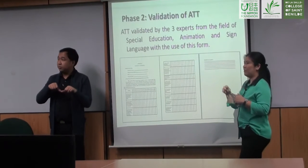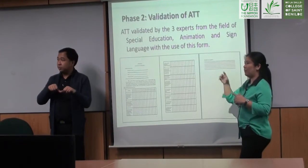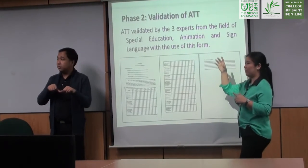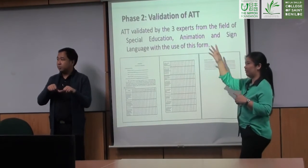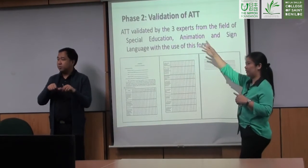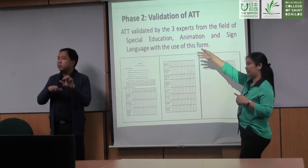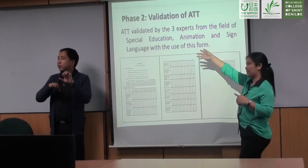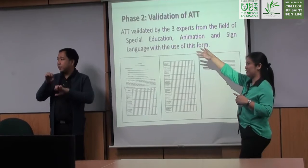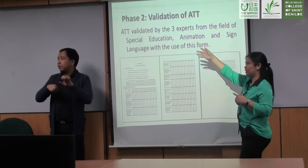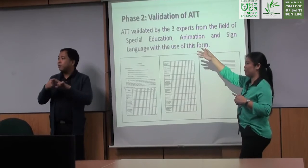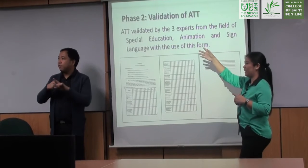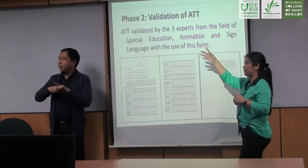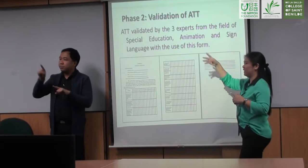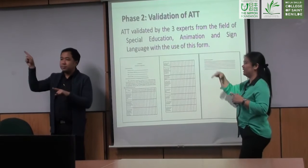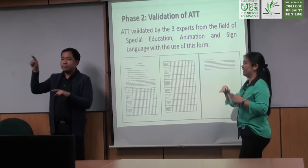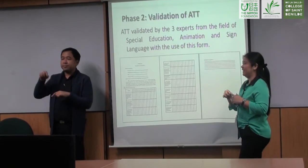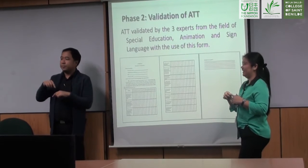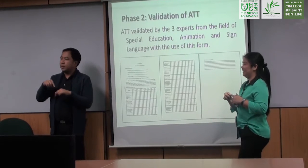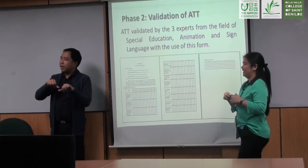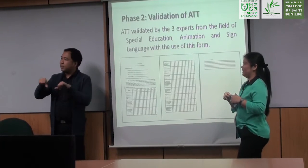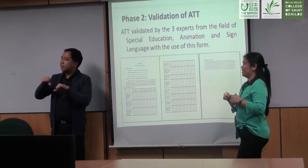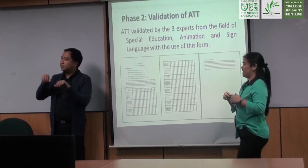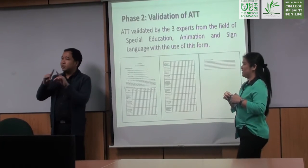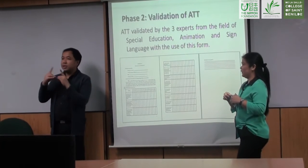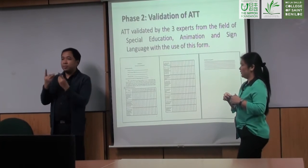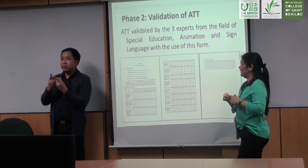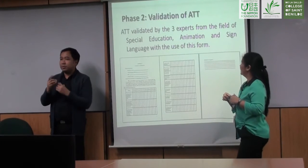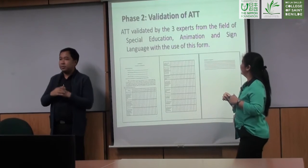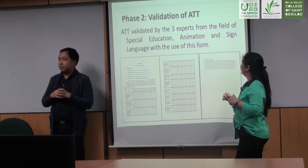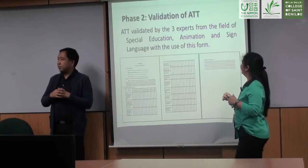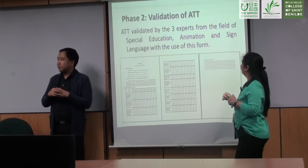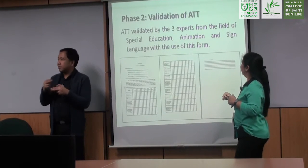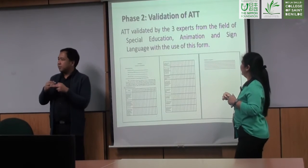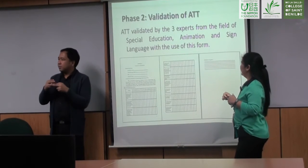is from our animation department, Sir Chino,